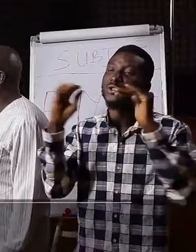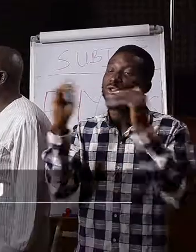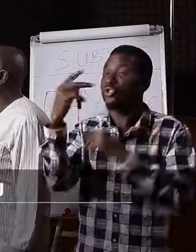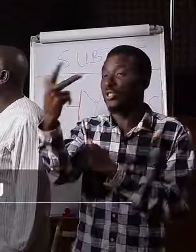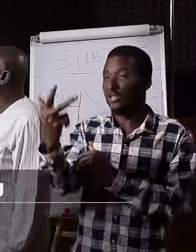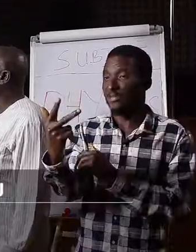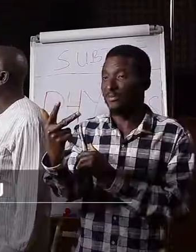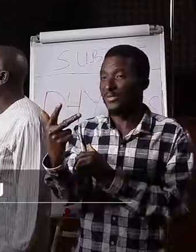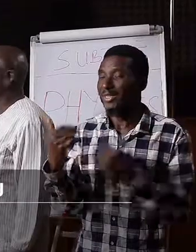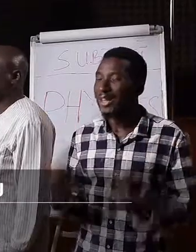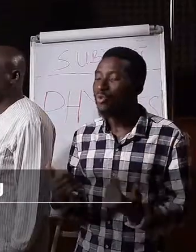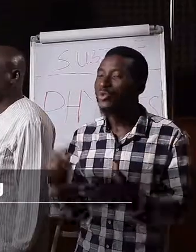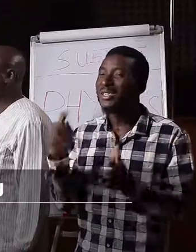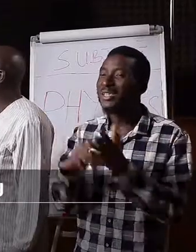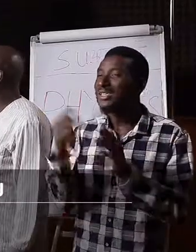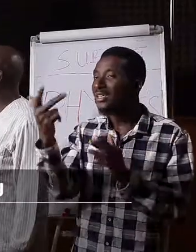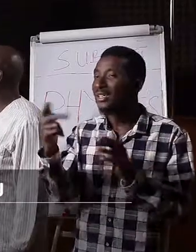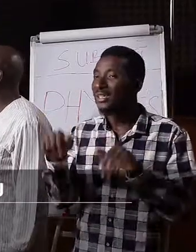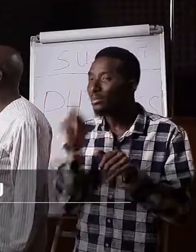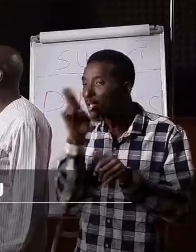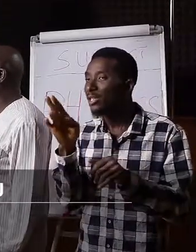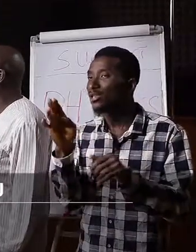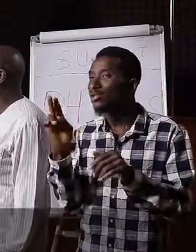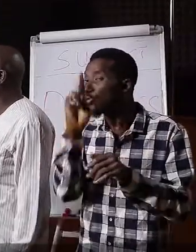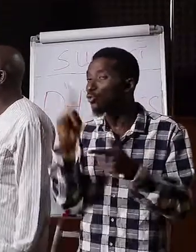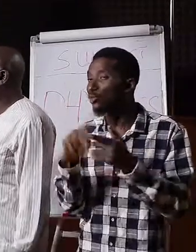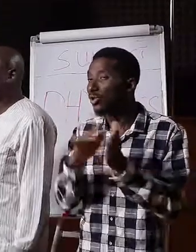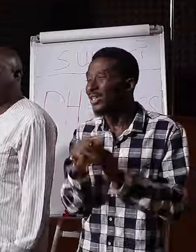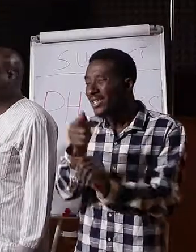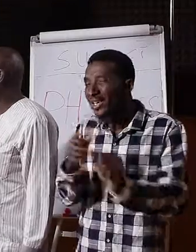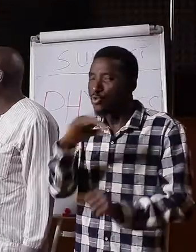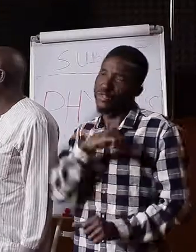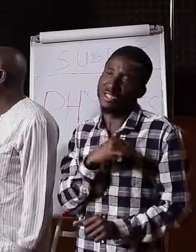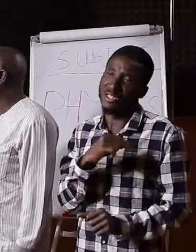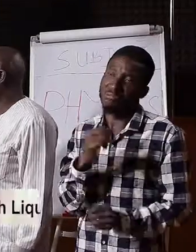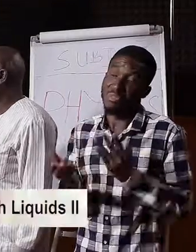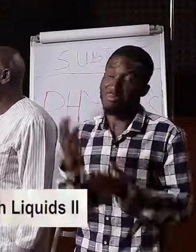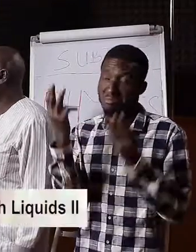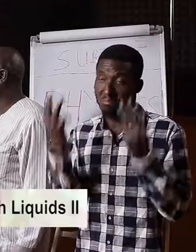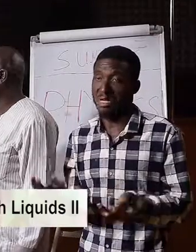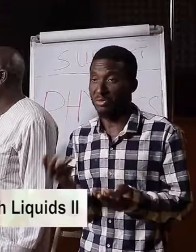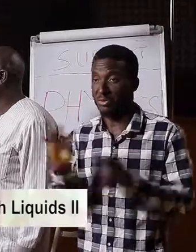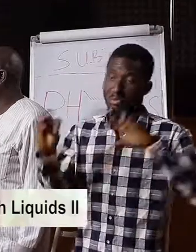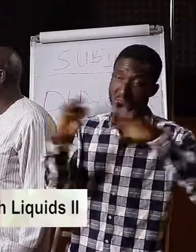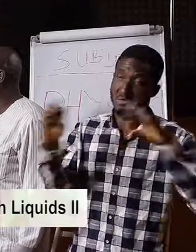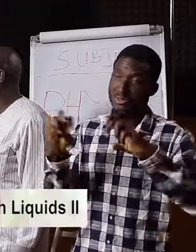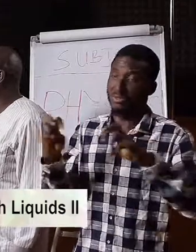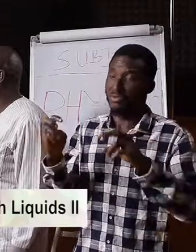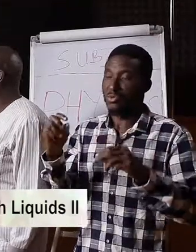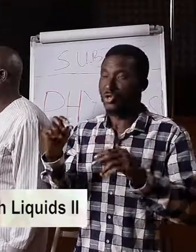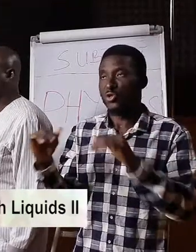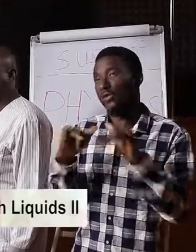equation 3 can be used to calculate any of these quantities, either mass or electrochemical